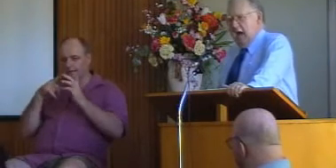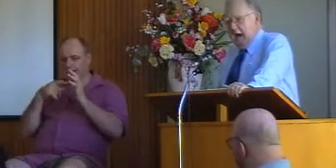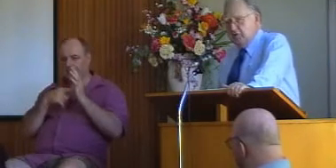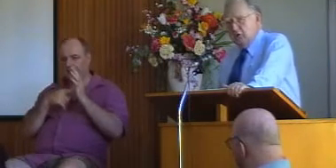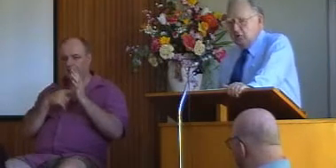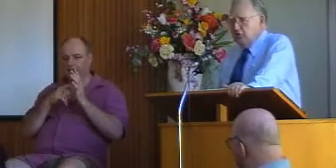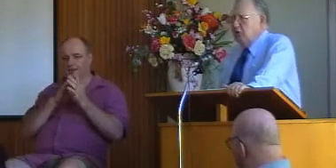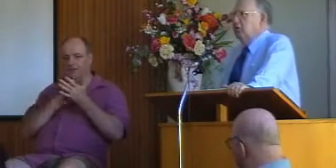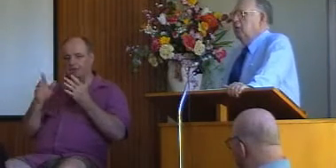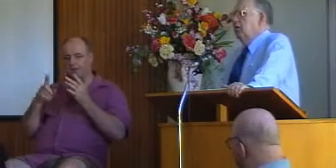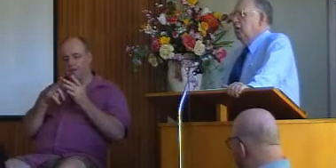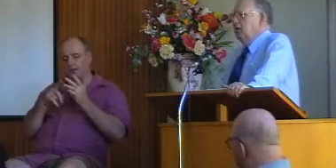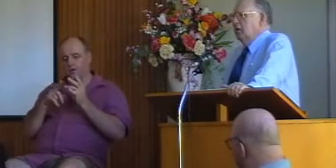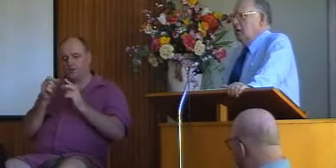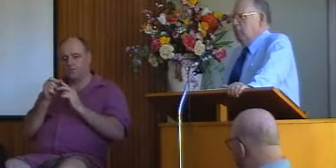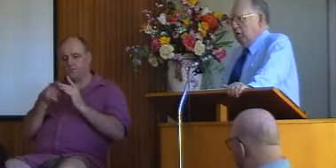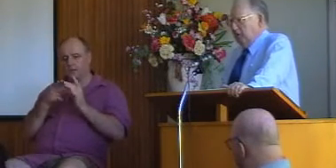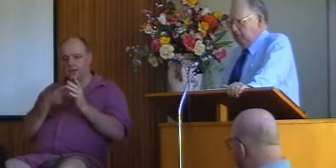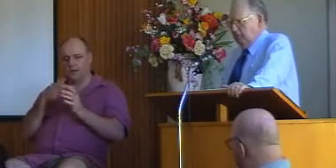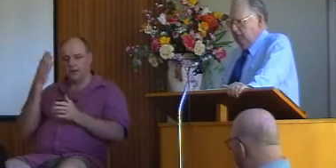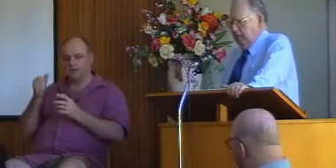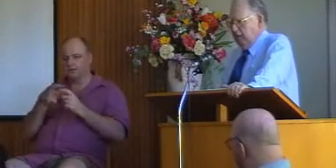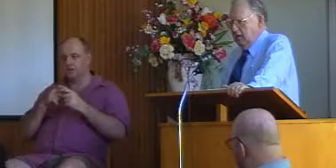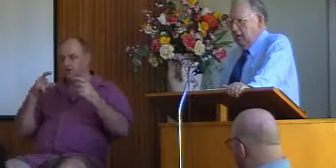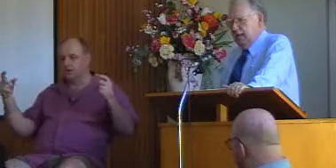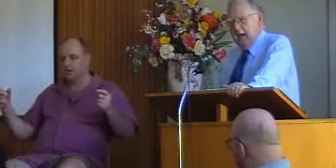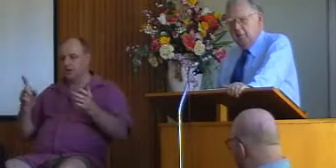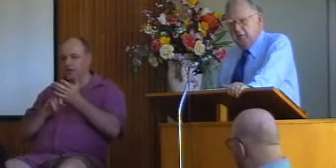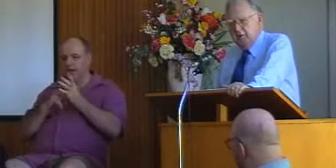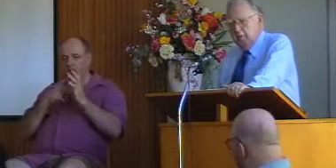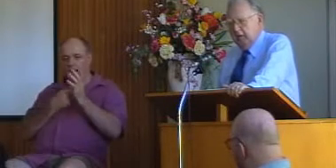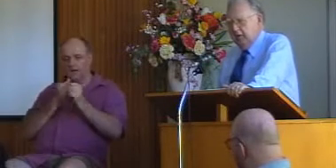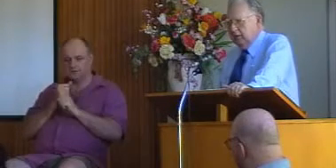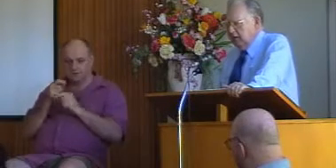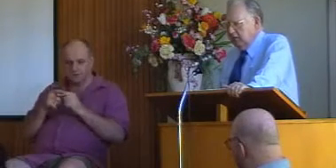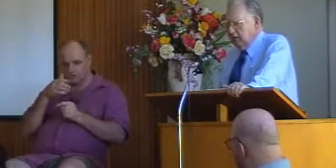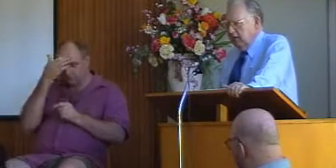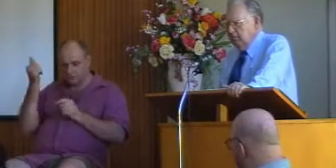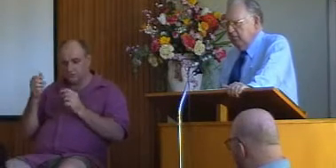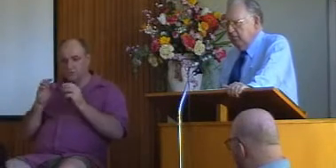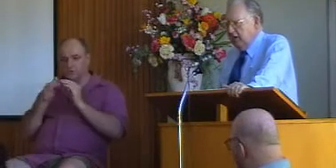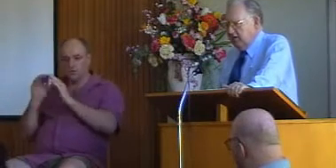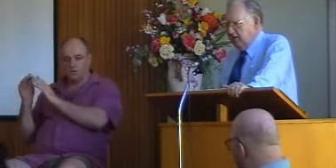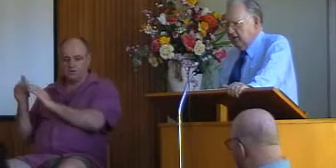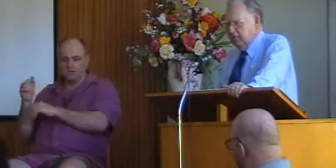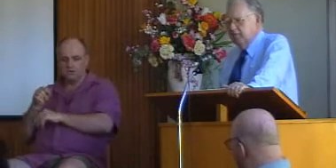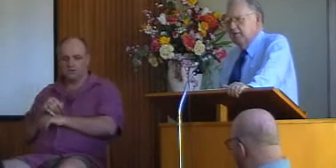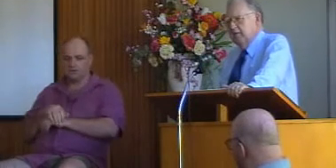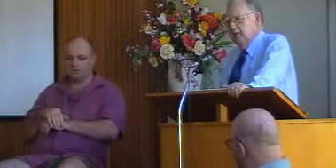gained a large Christian community, became the predominant